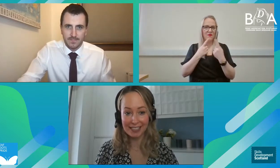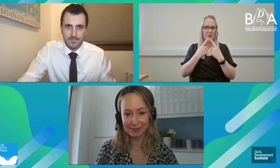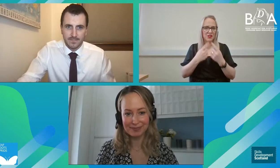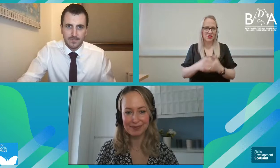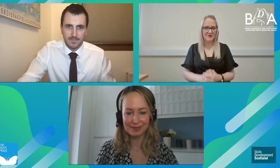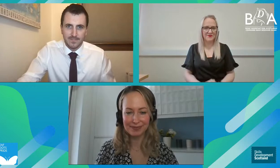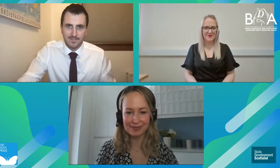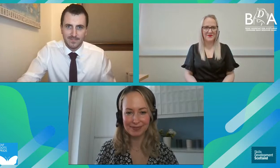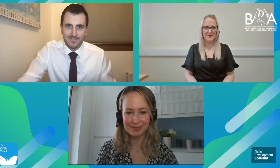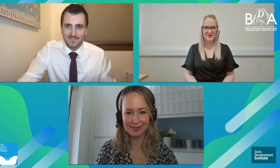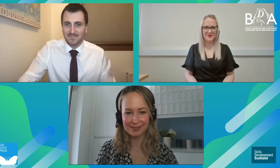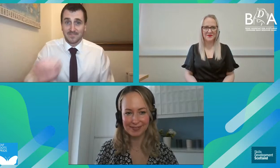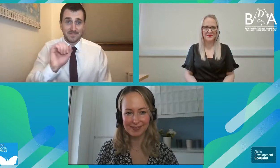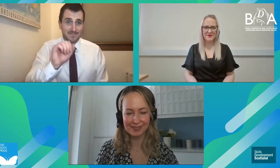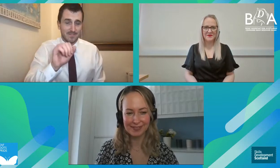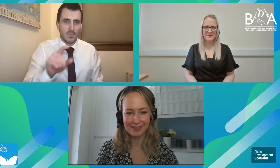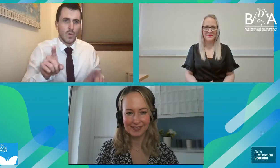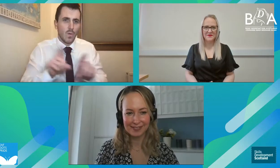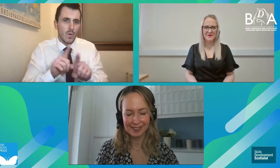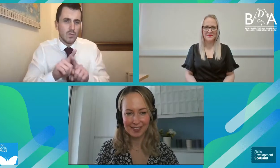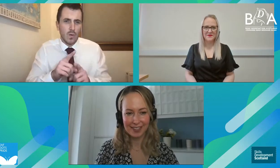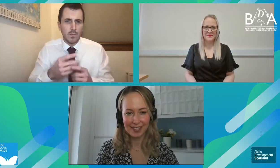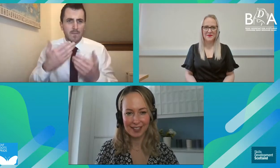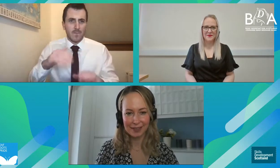from Monday.